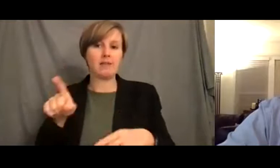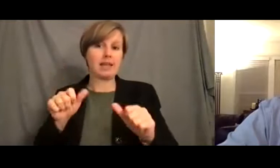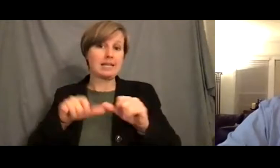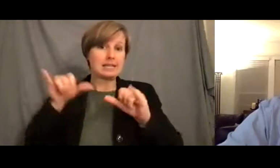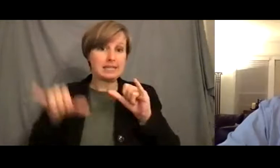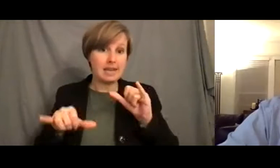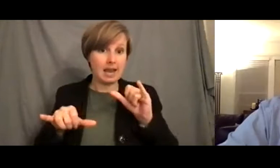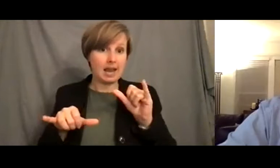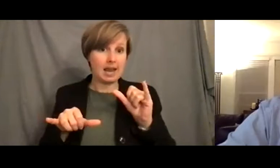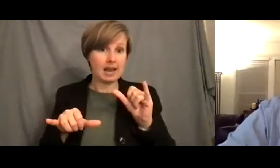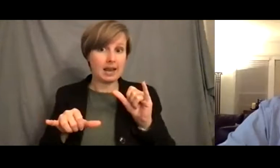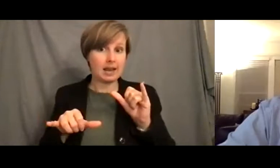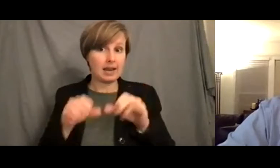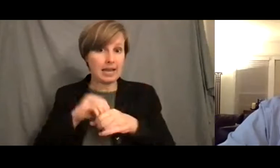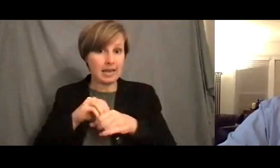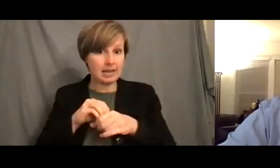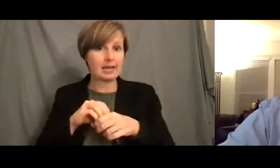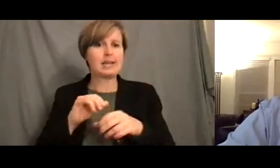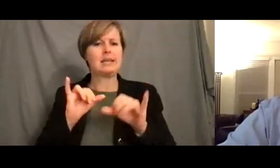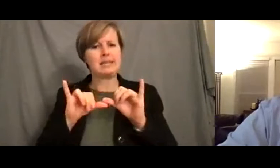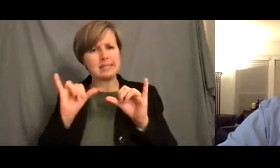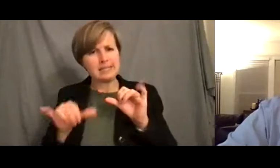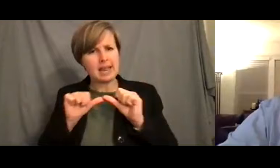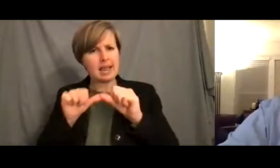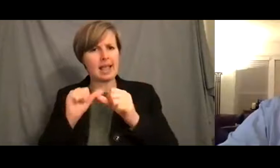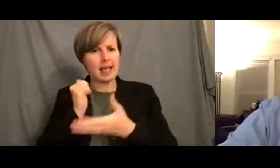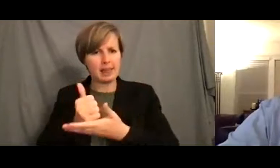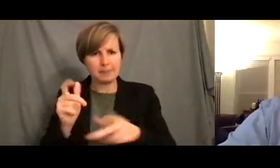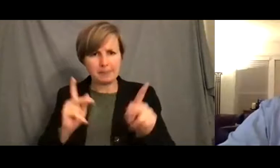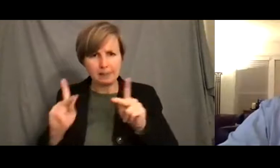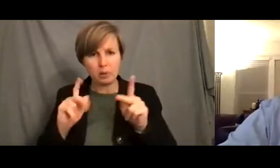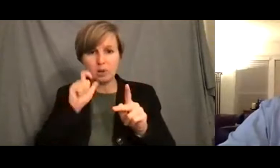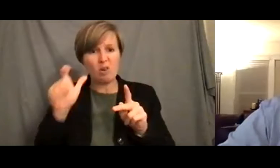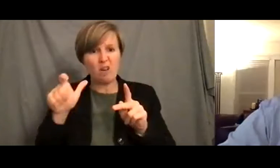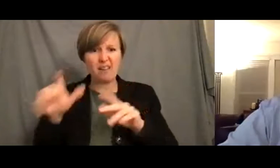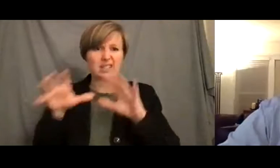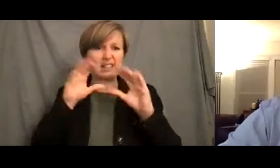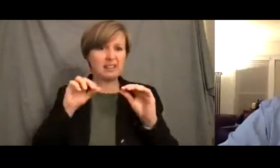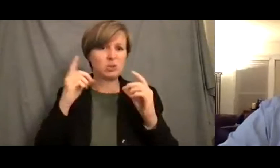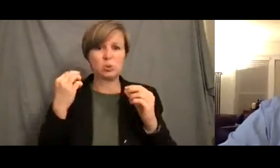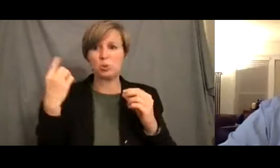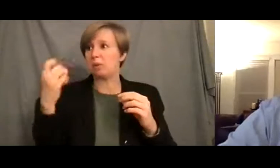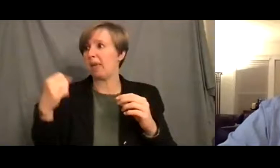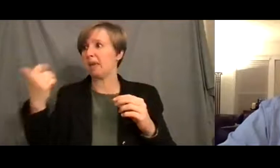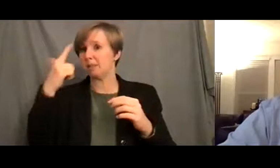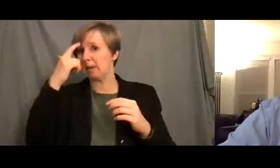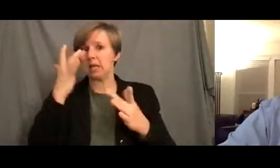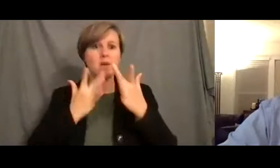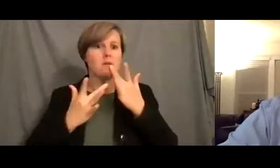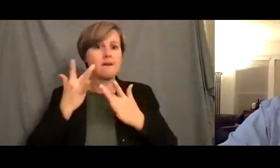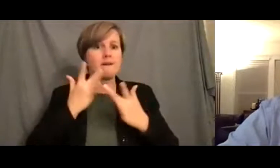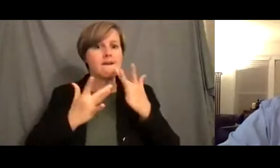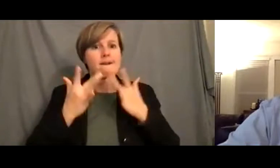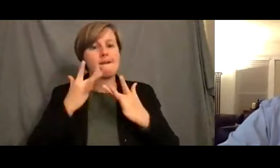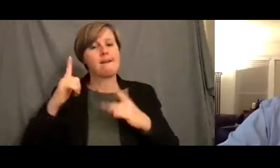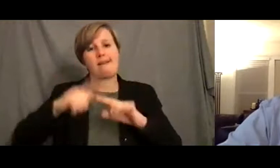stay in and stay helping people and not have to leave to do something else because we cannot